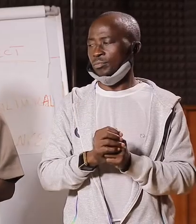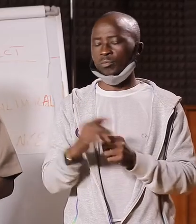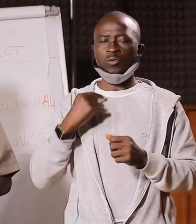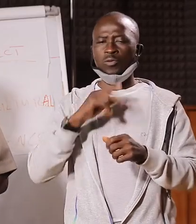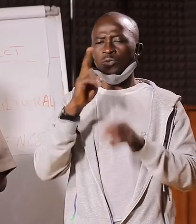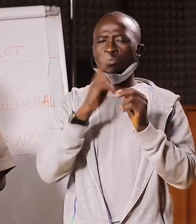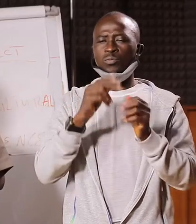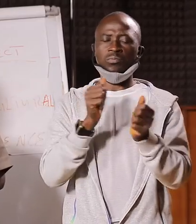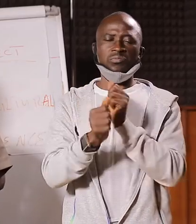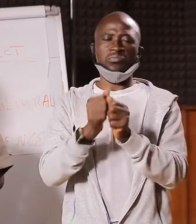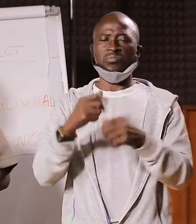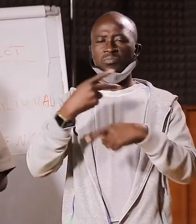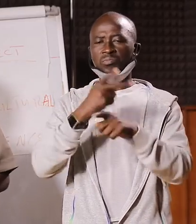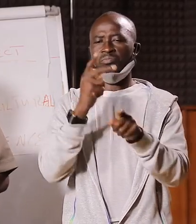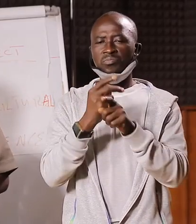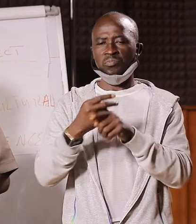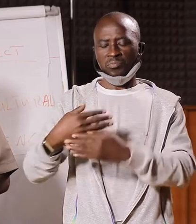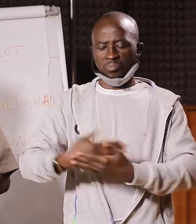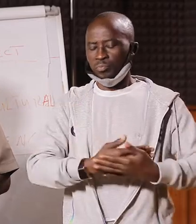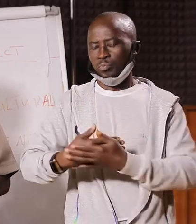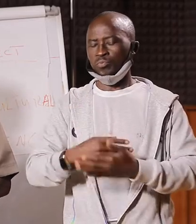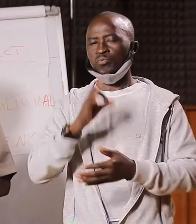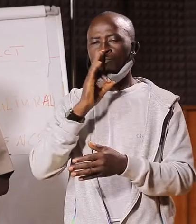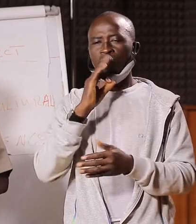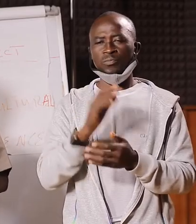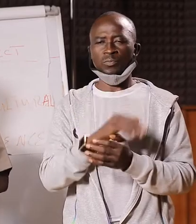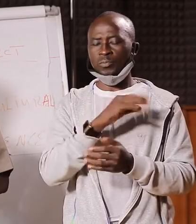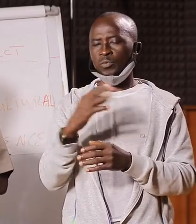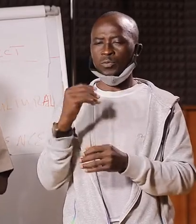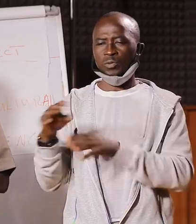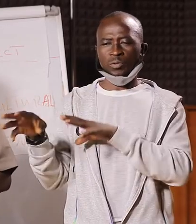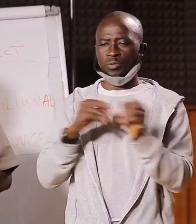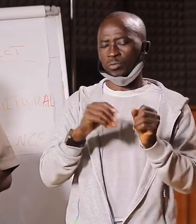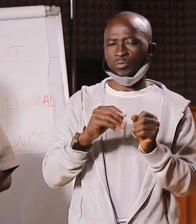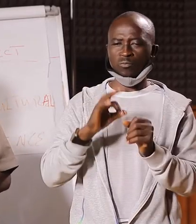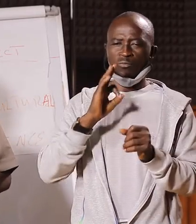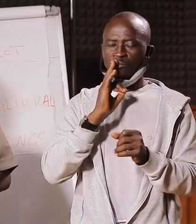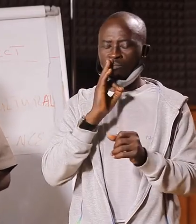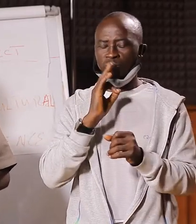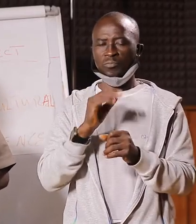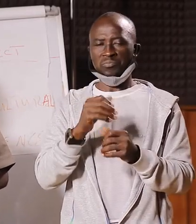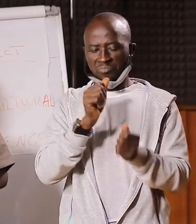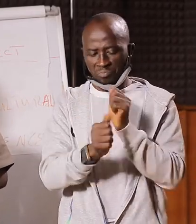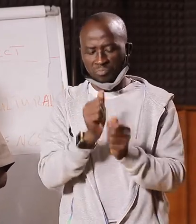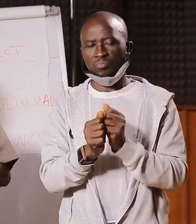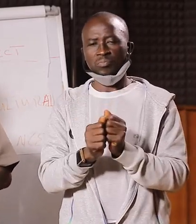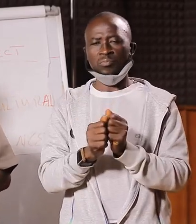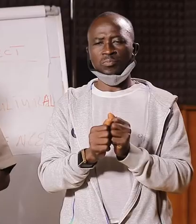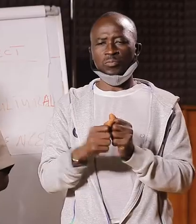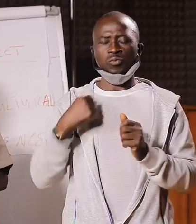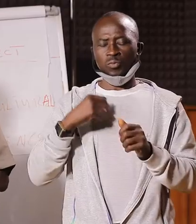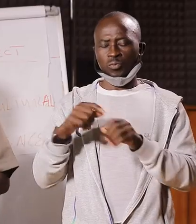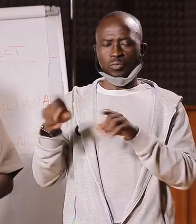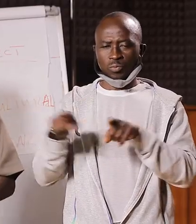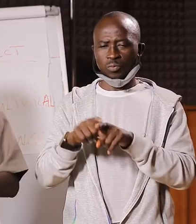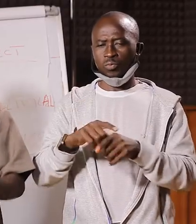We use milk in the productions of baby food, and we take the raw food, milk. We also use